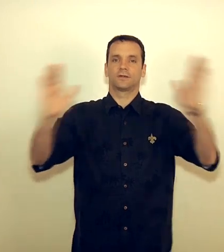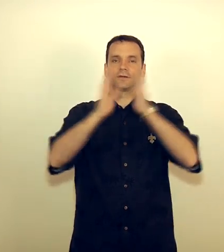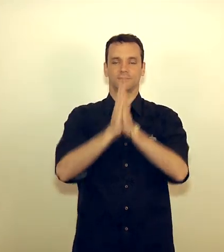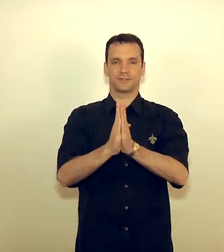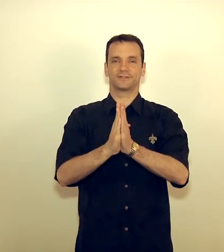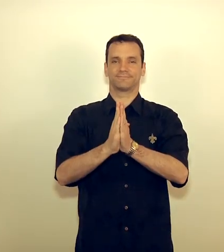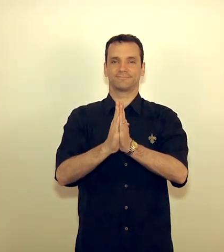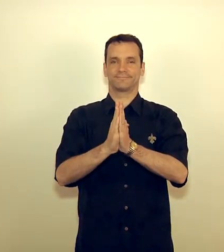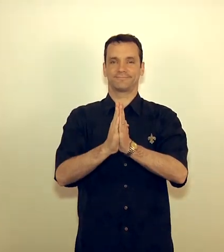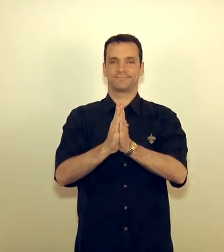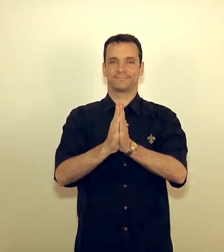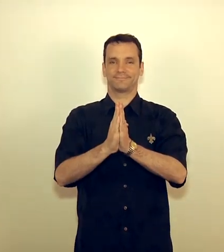Amen.